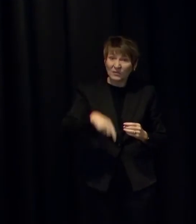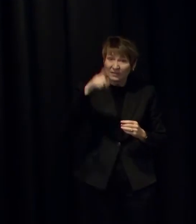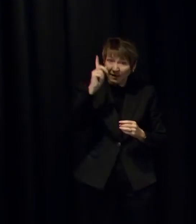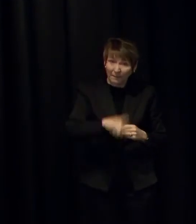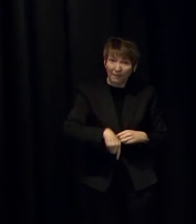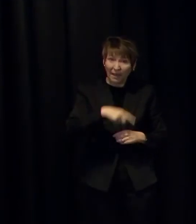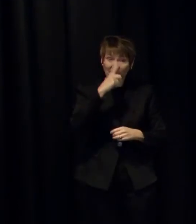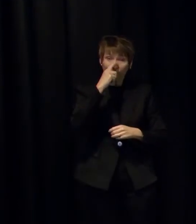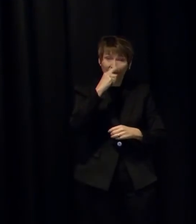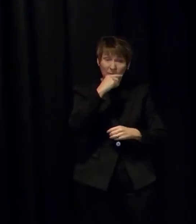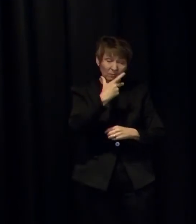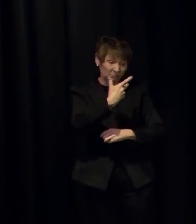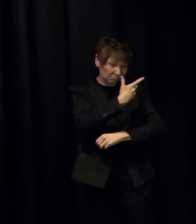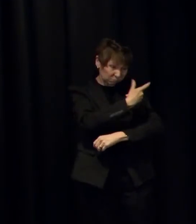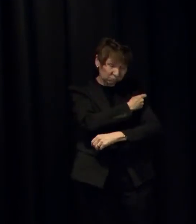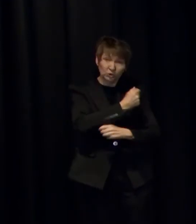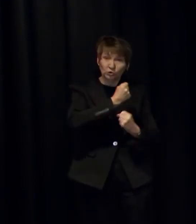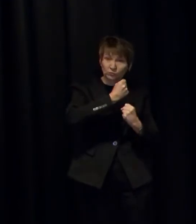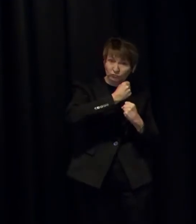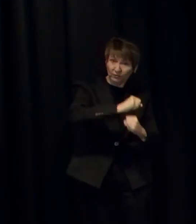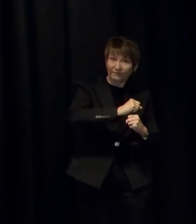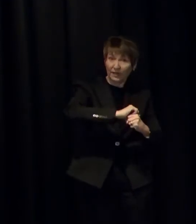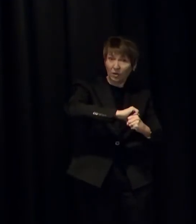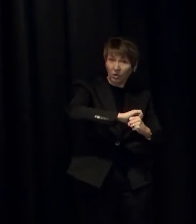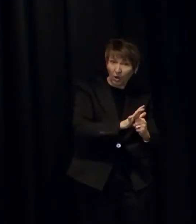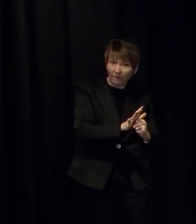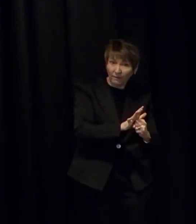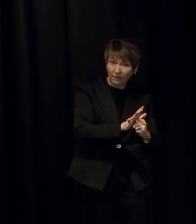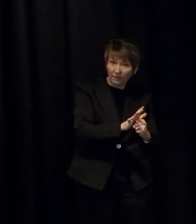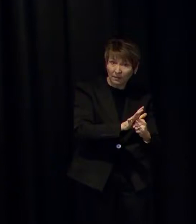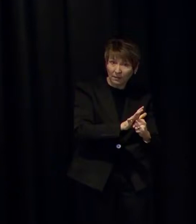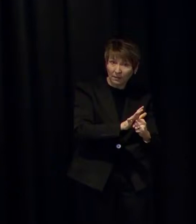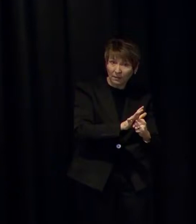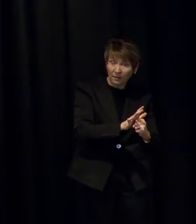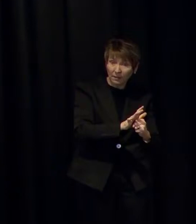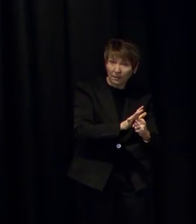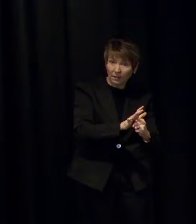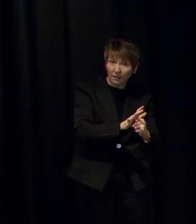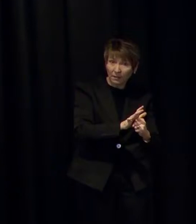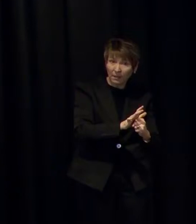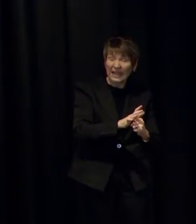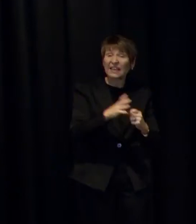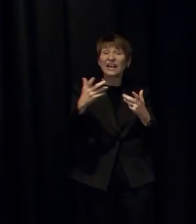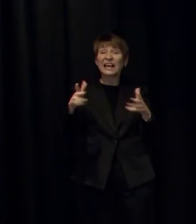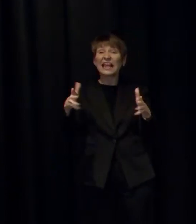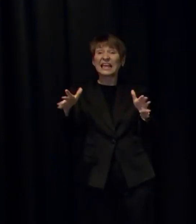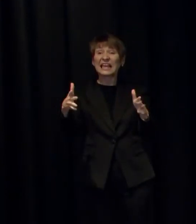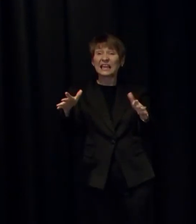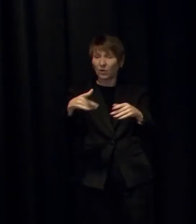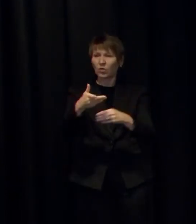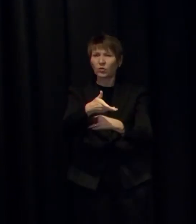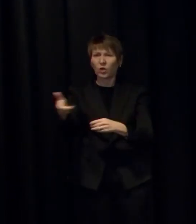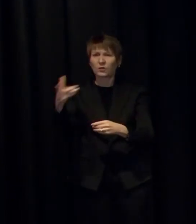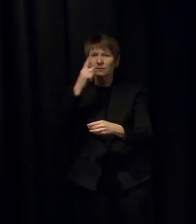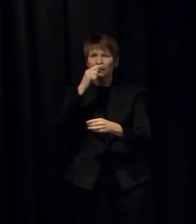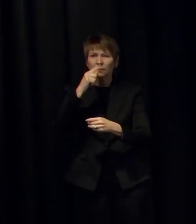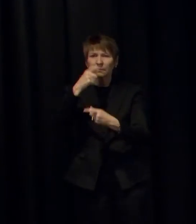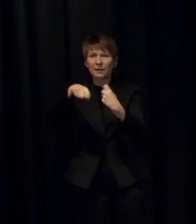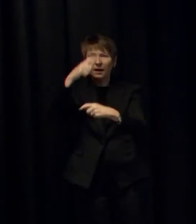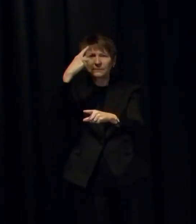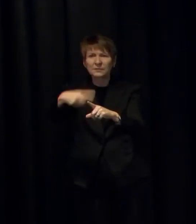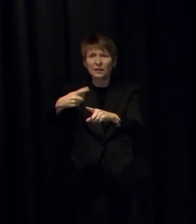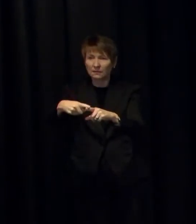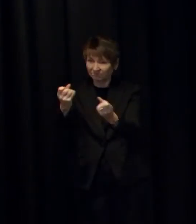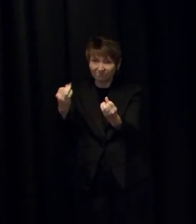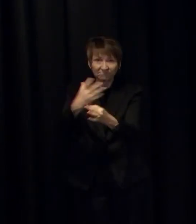getting sick and finishing up needing hospitalisation. It will absolutely